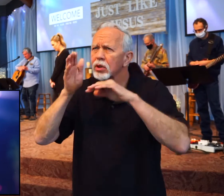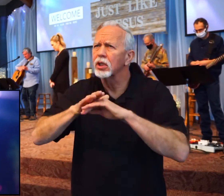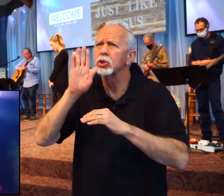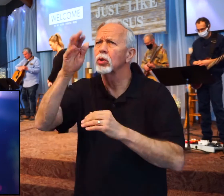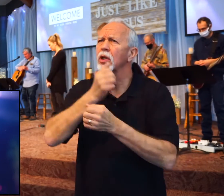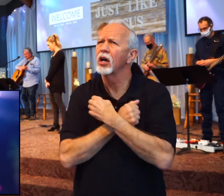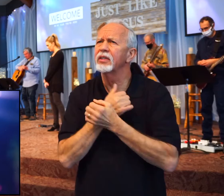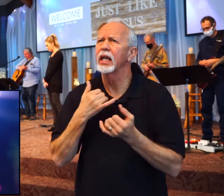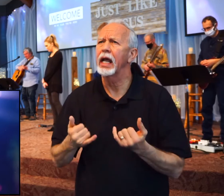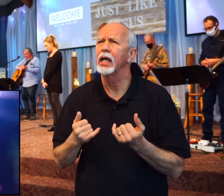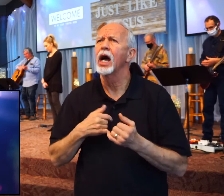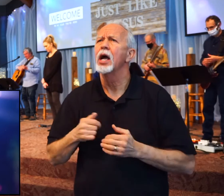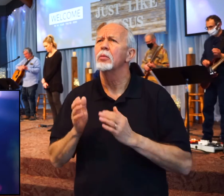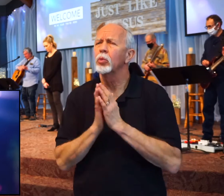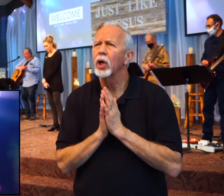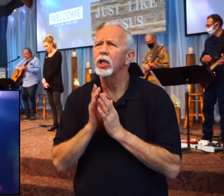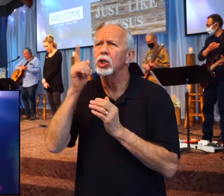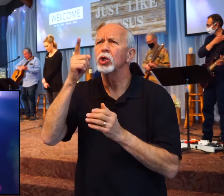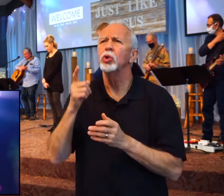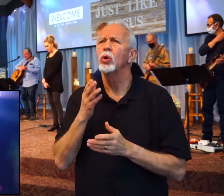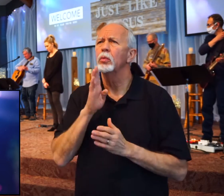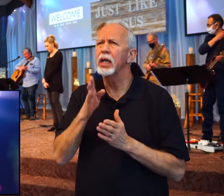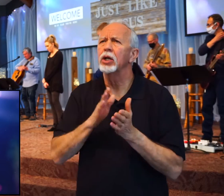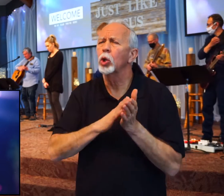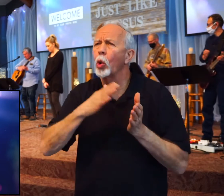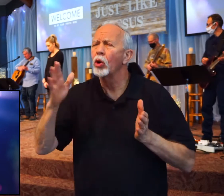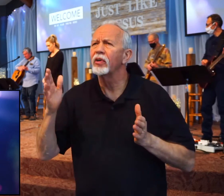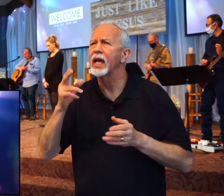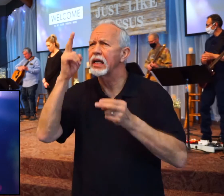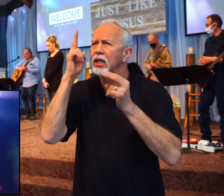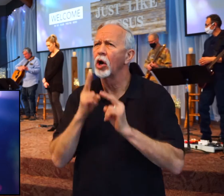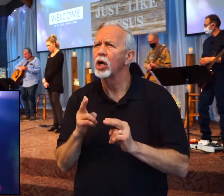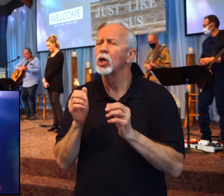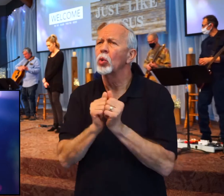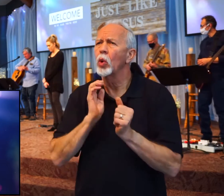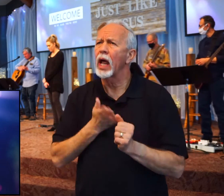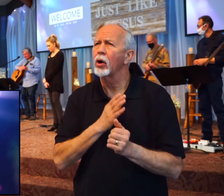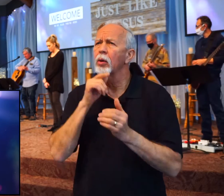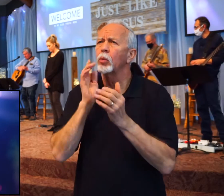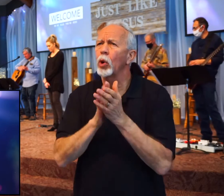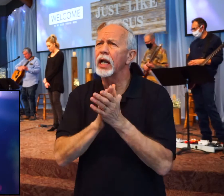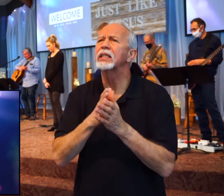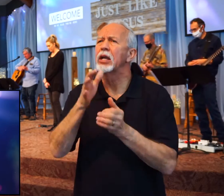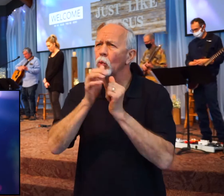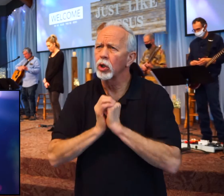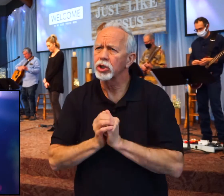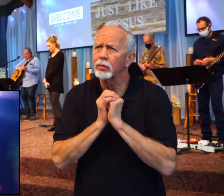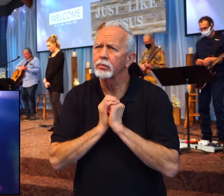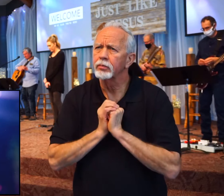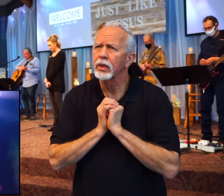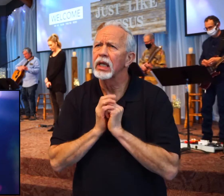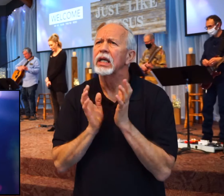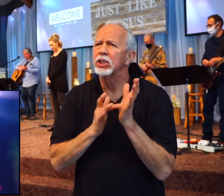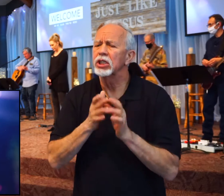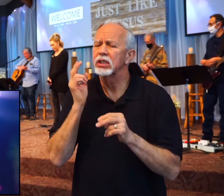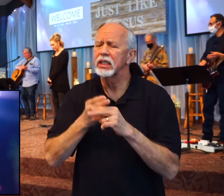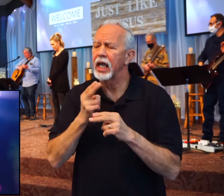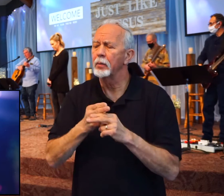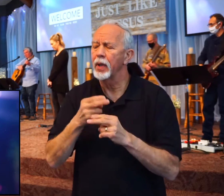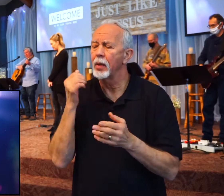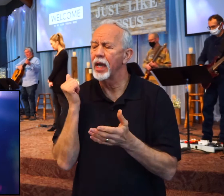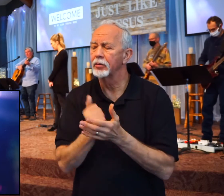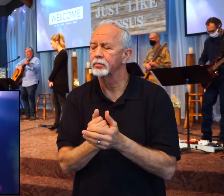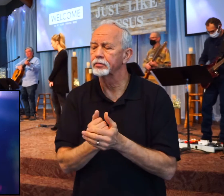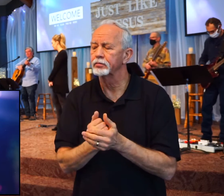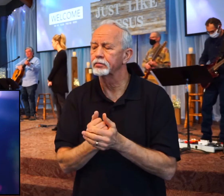today, I pray that you would be glorified and honored with our praise and with our worship. In Jesus' name,